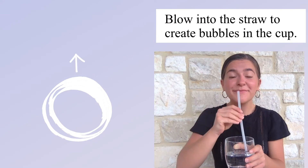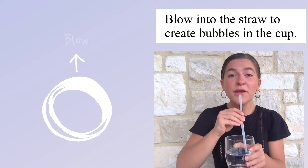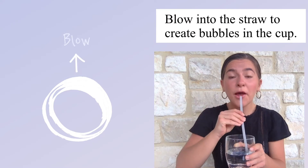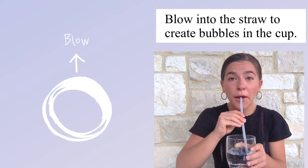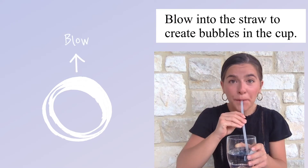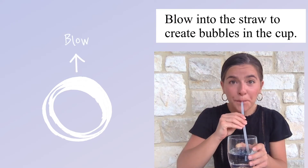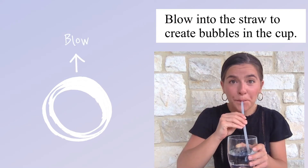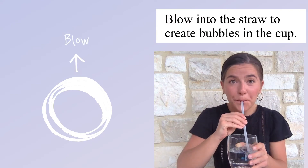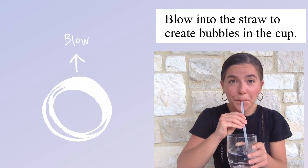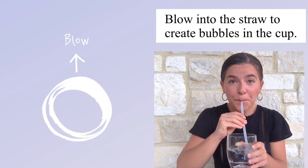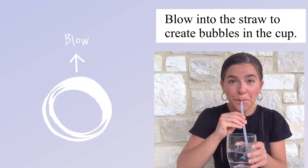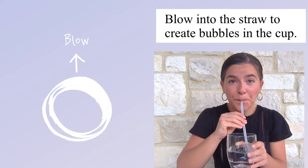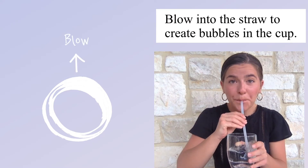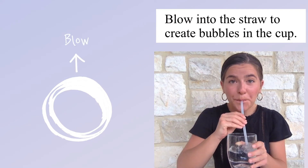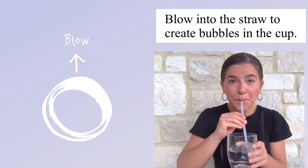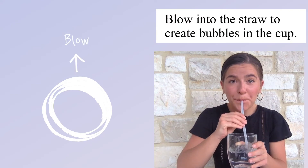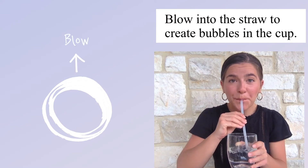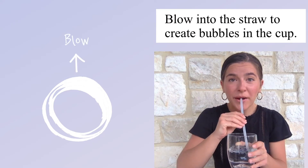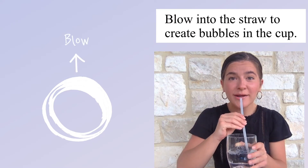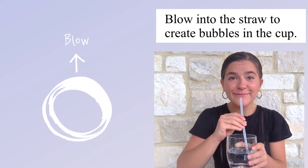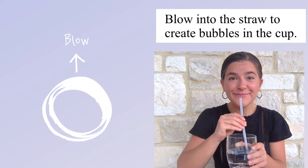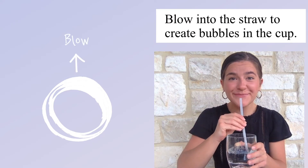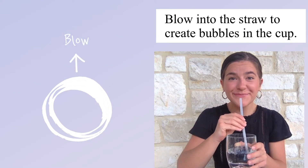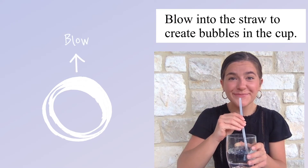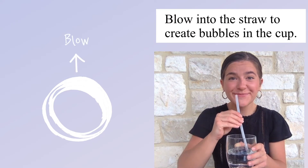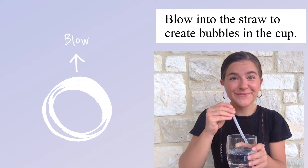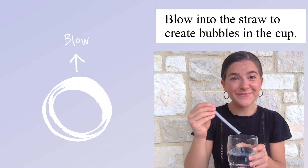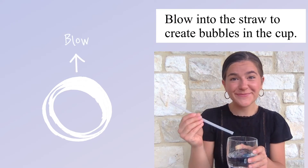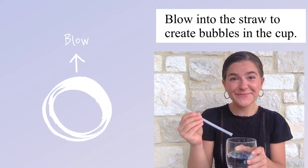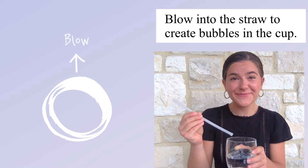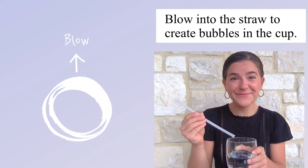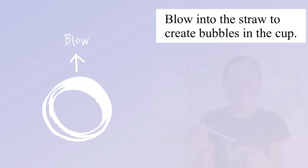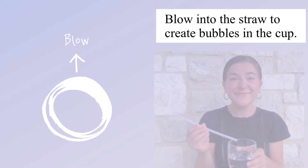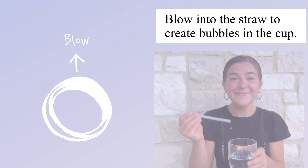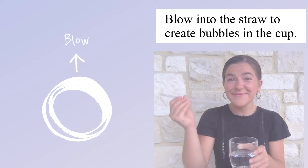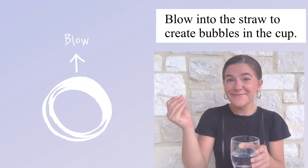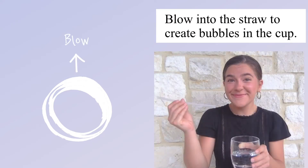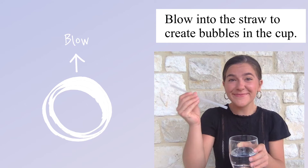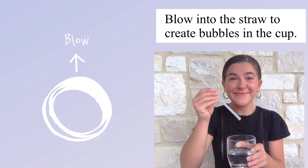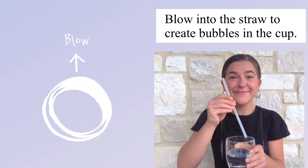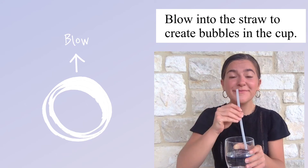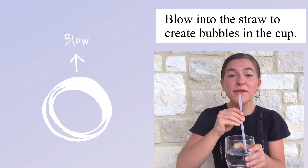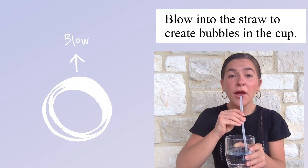The straw can show both the in and out motion and create bubbles.